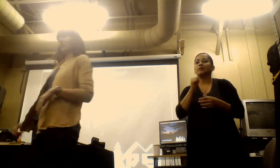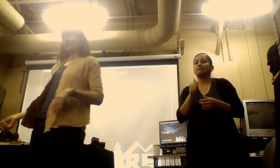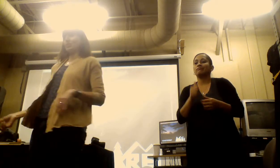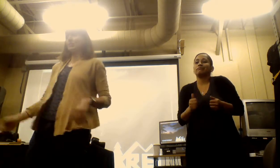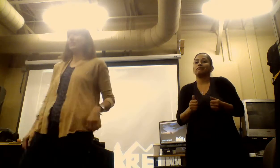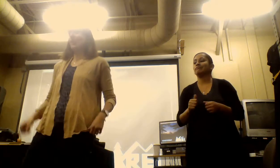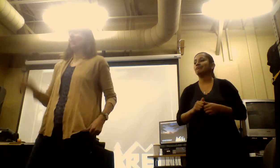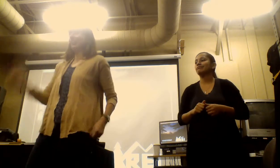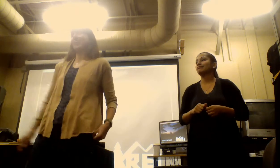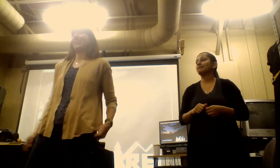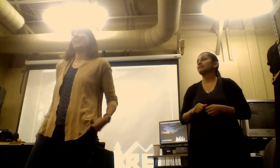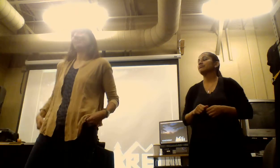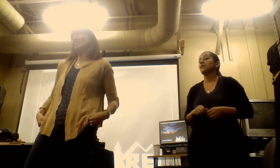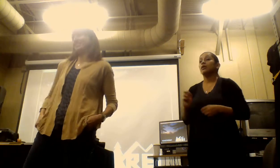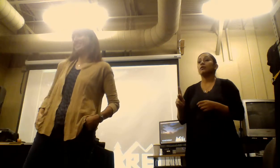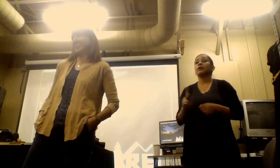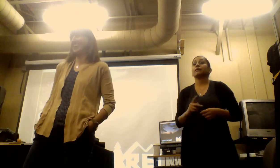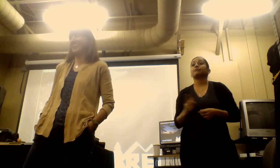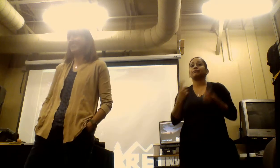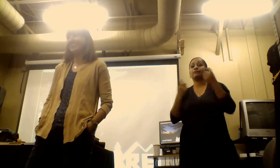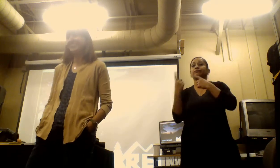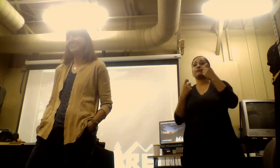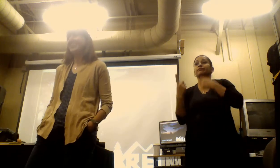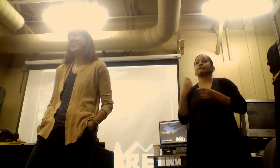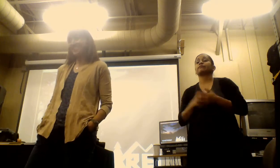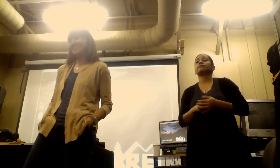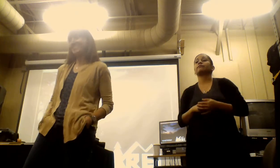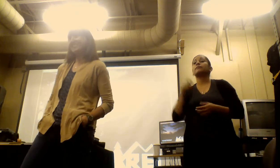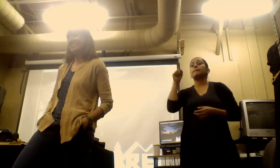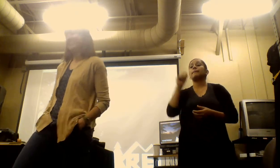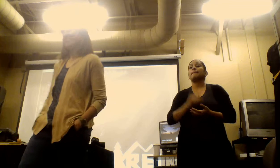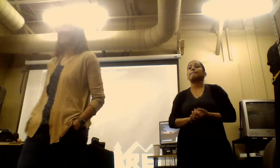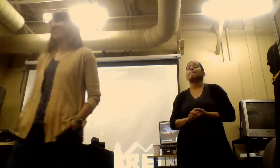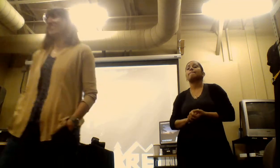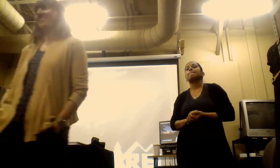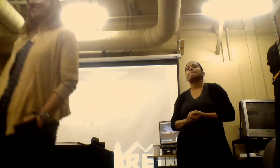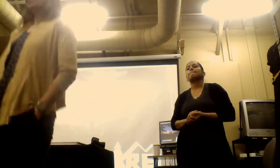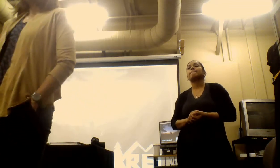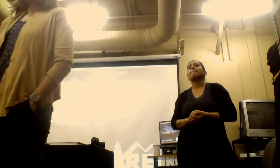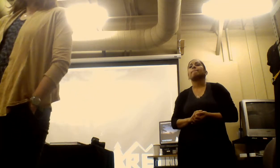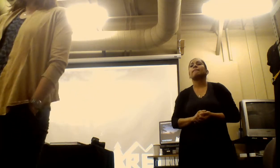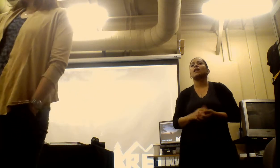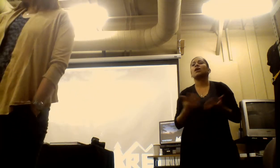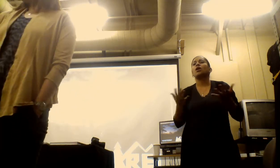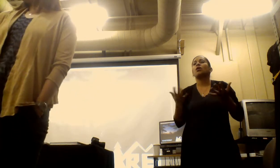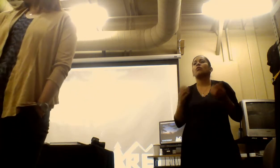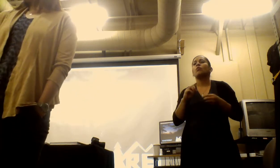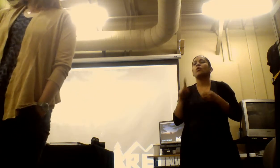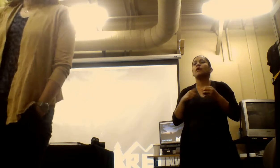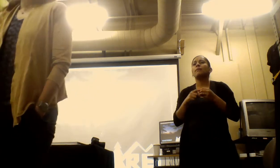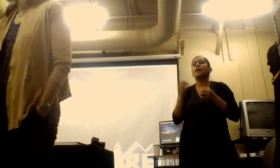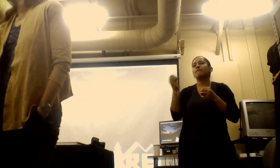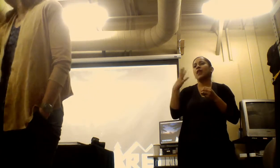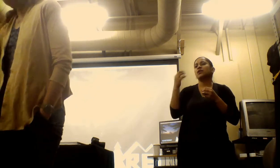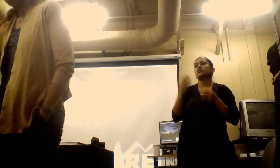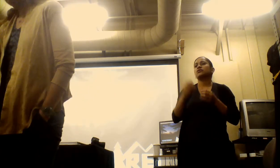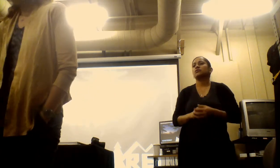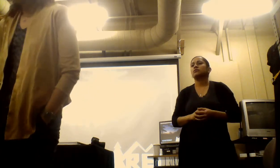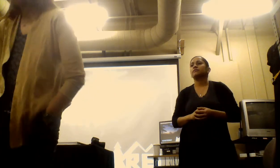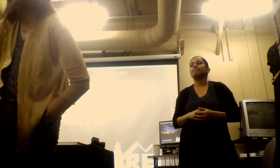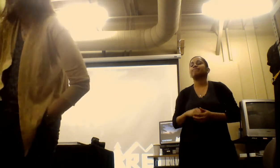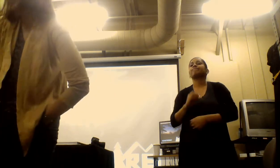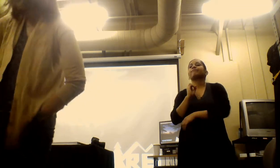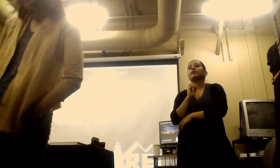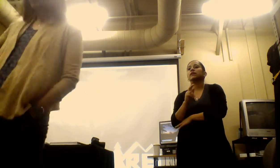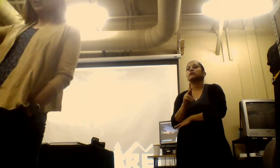Look at images. Okay, now questions. Yes. What about Flash? Oh yeah,